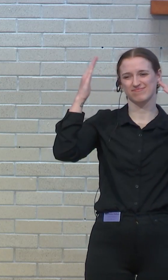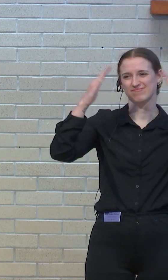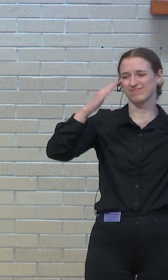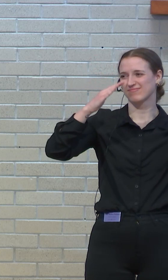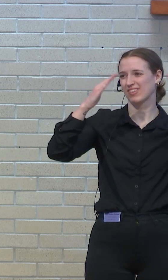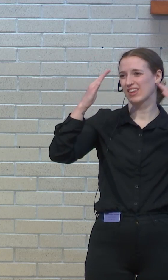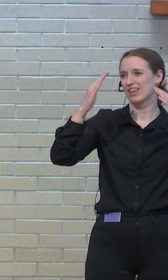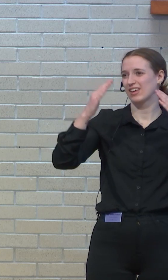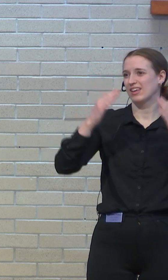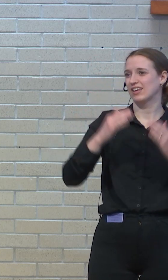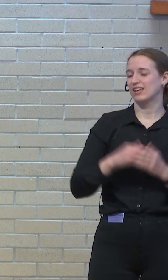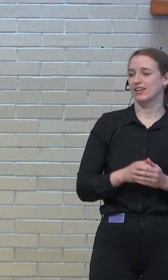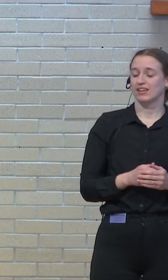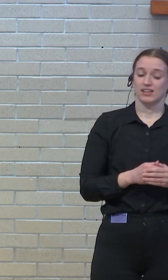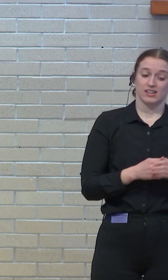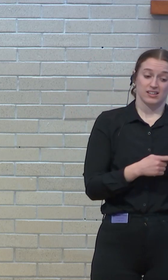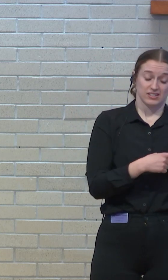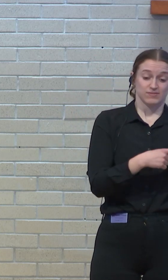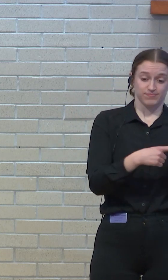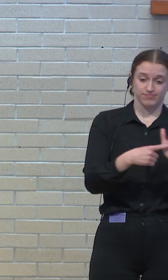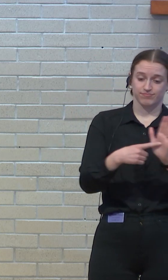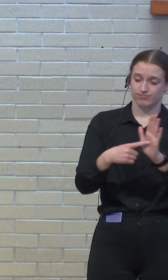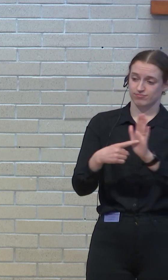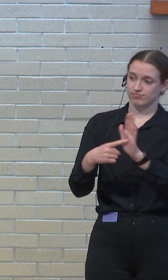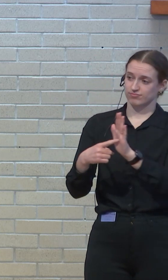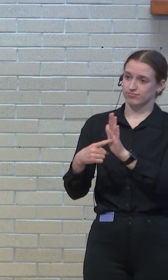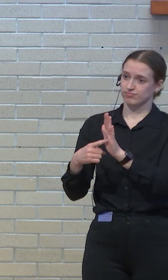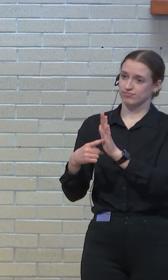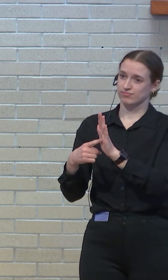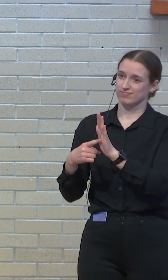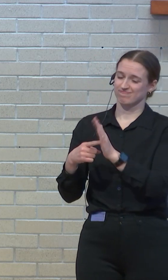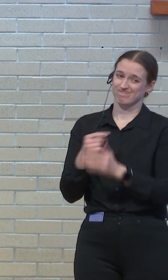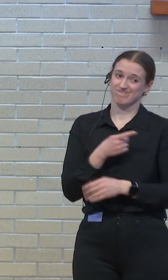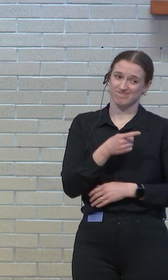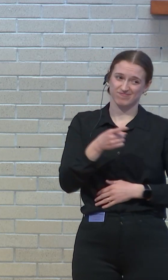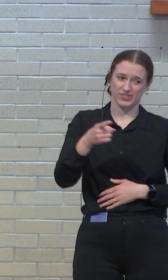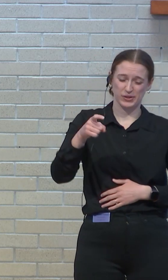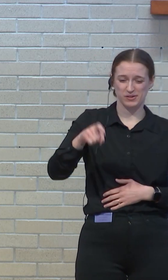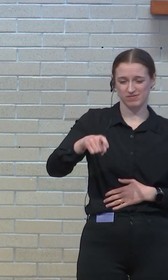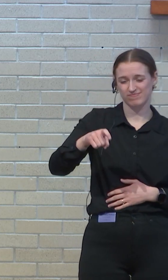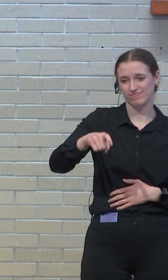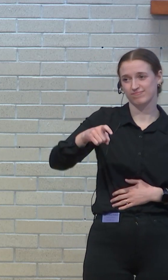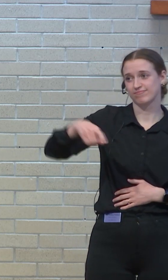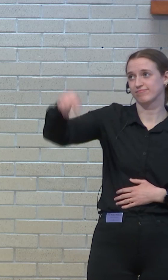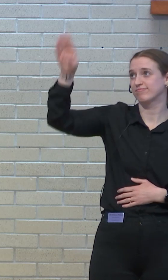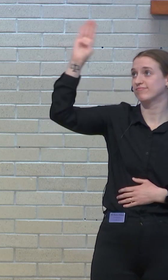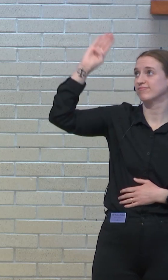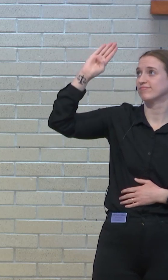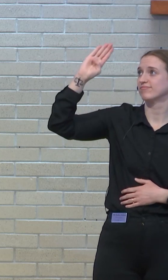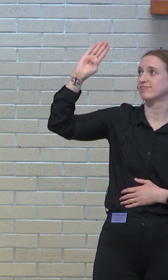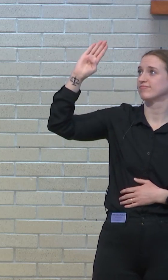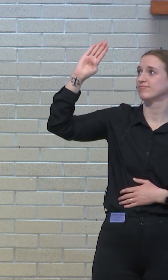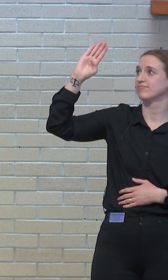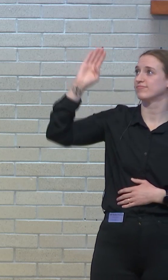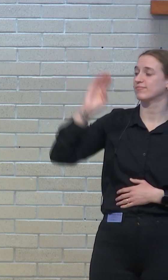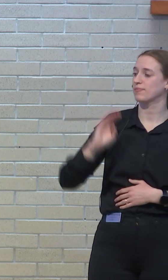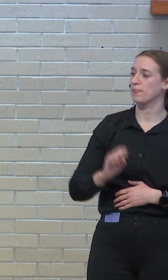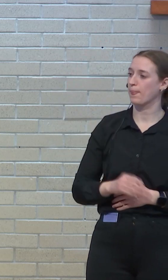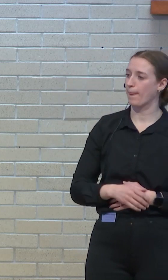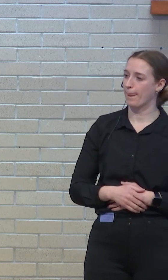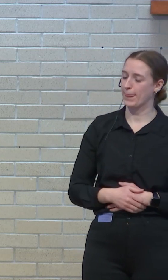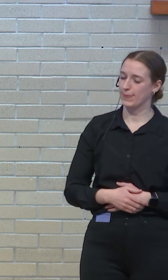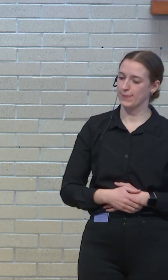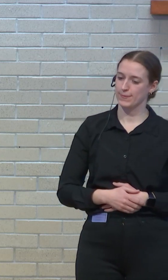troubles show that you need God,